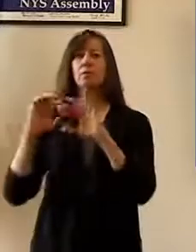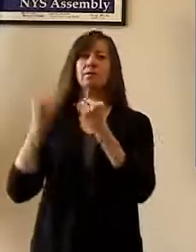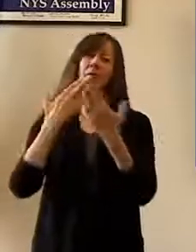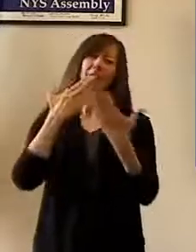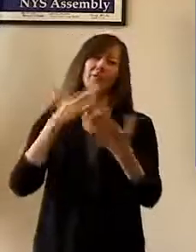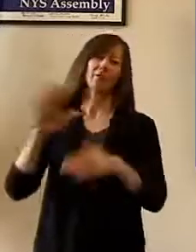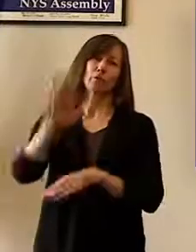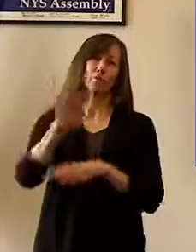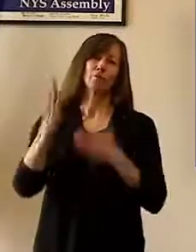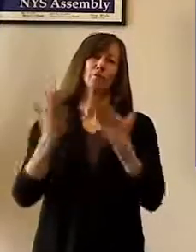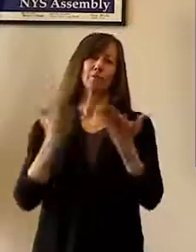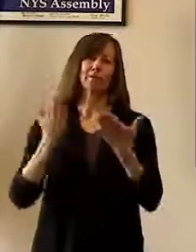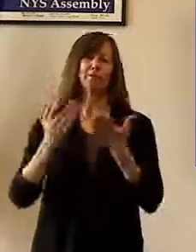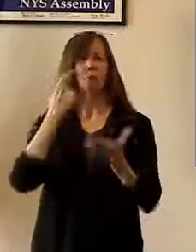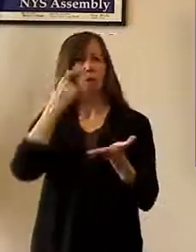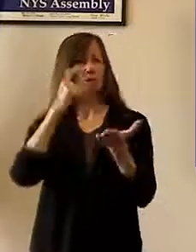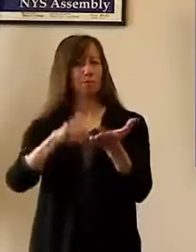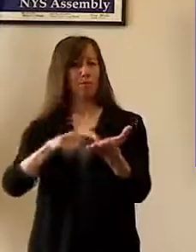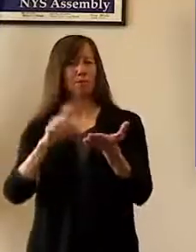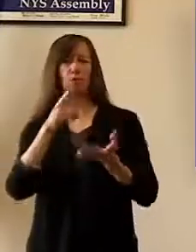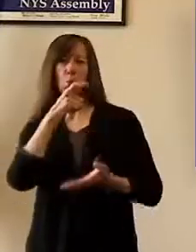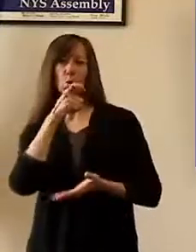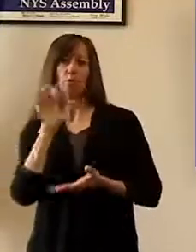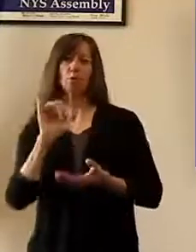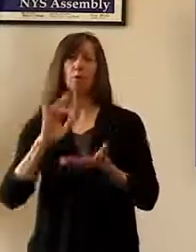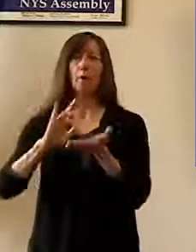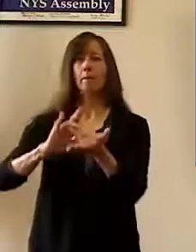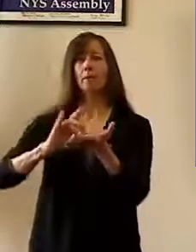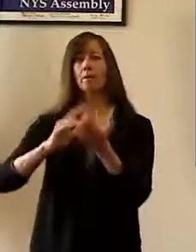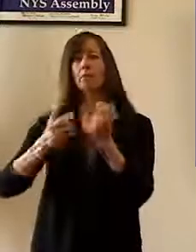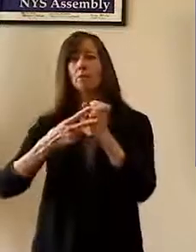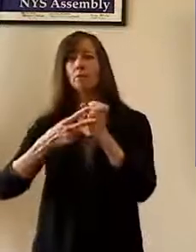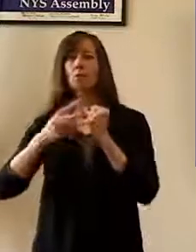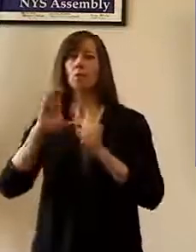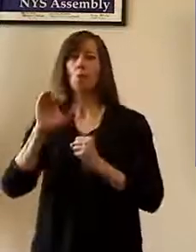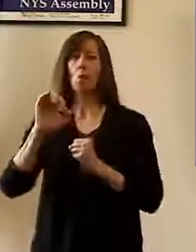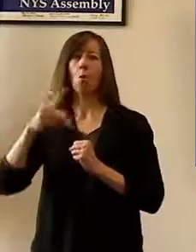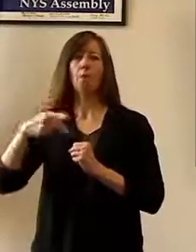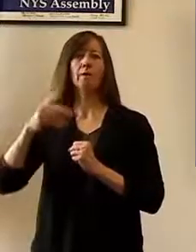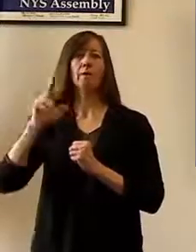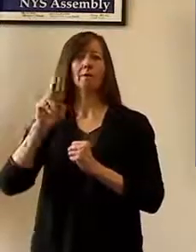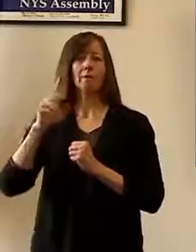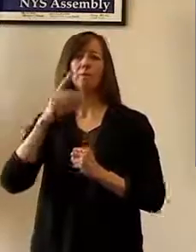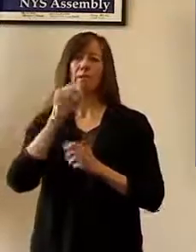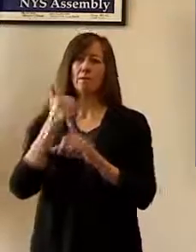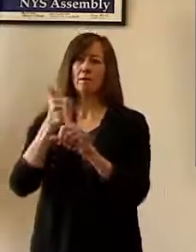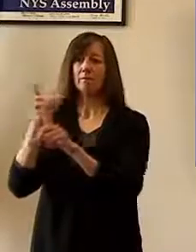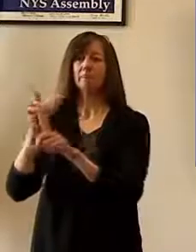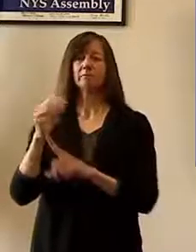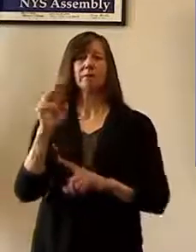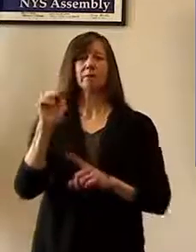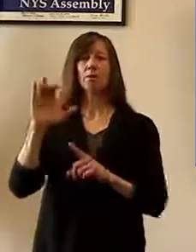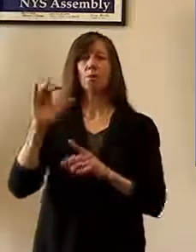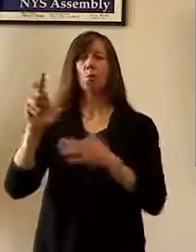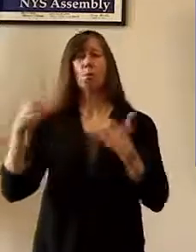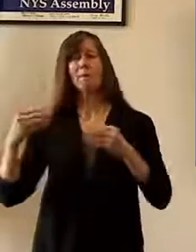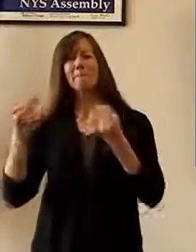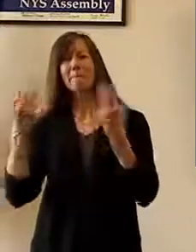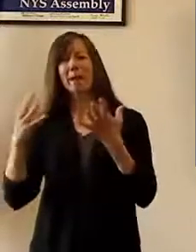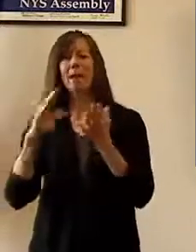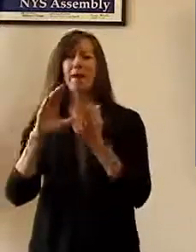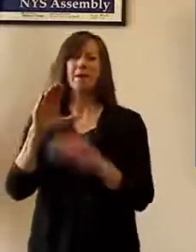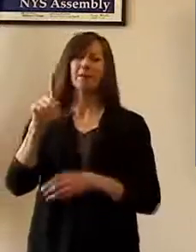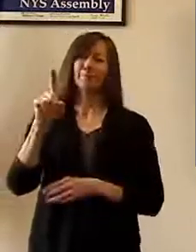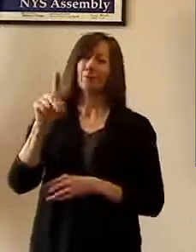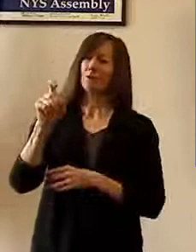to recognize, of course, our Medical Reserve Corps volunteers. Hundreds of them have stepped up over these last 14 months to do amazing things